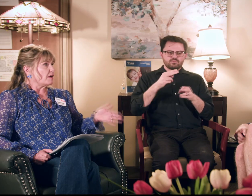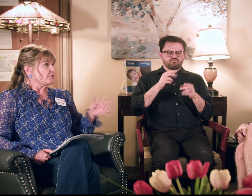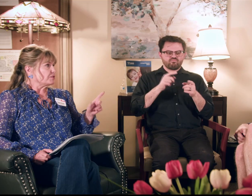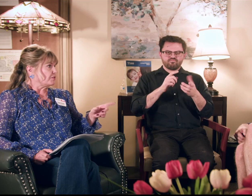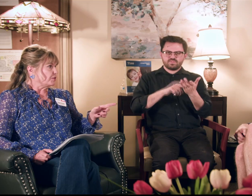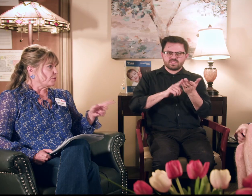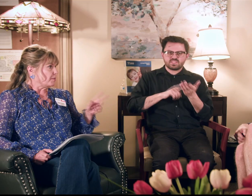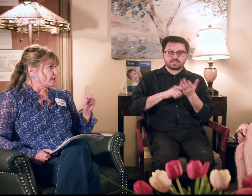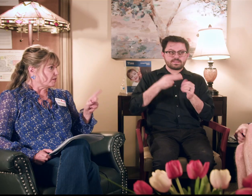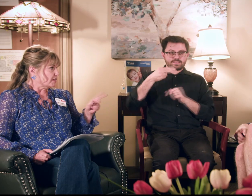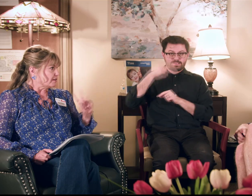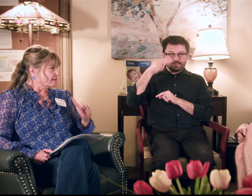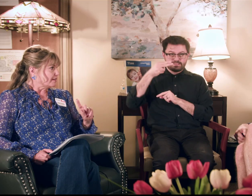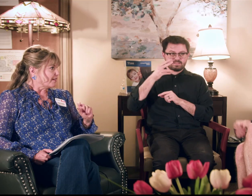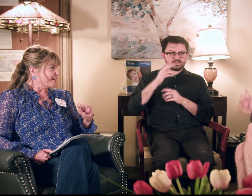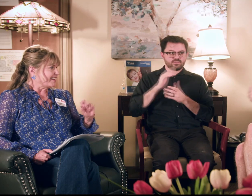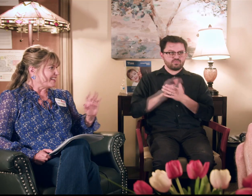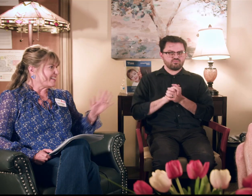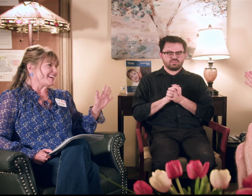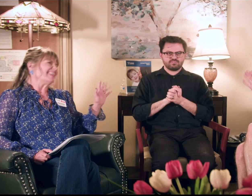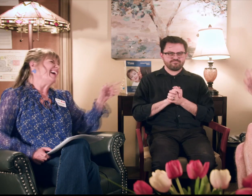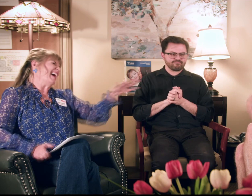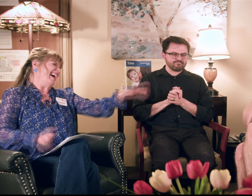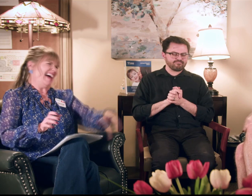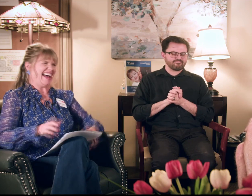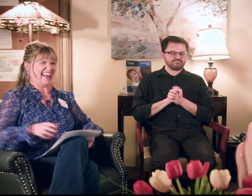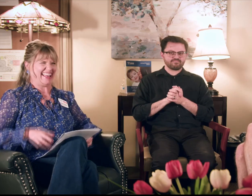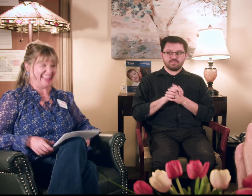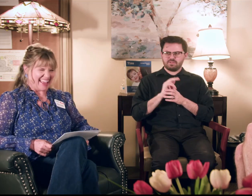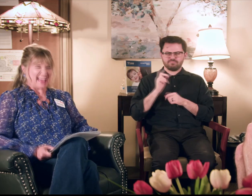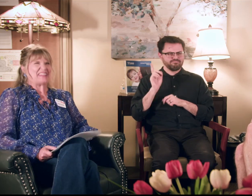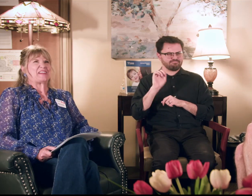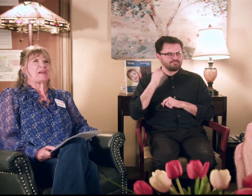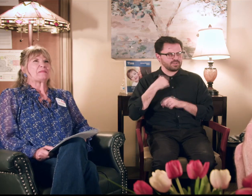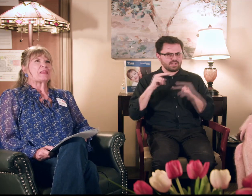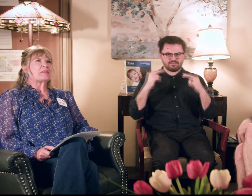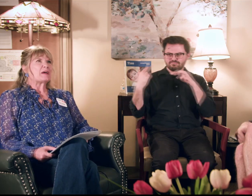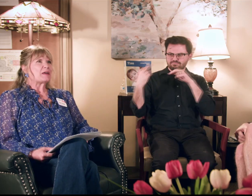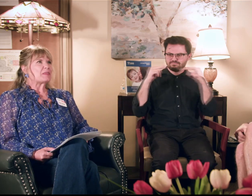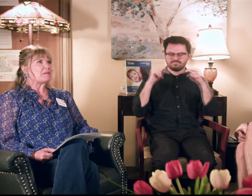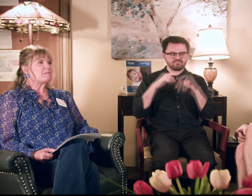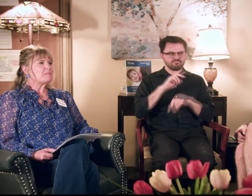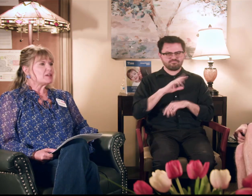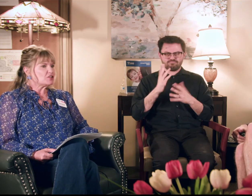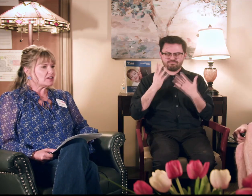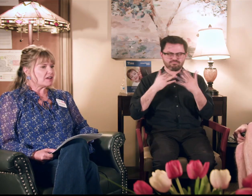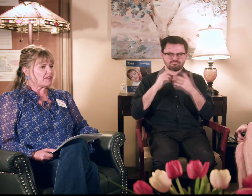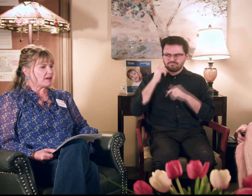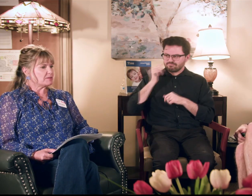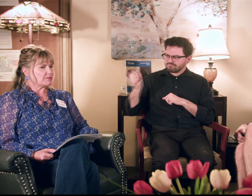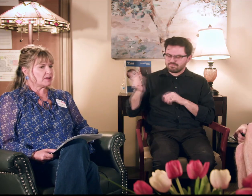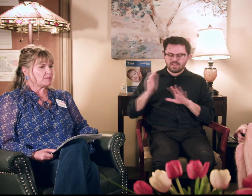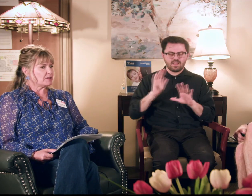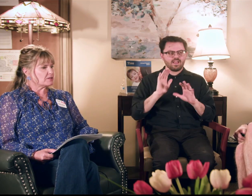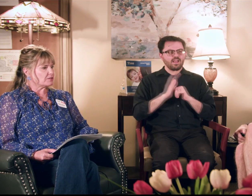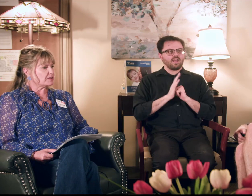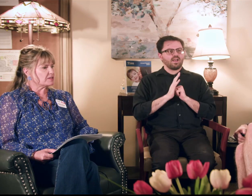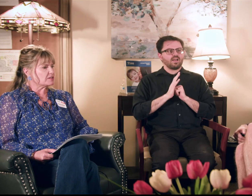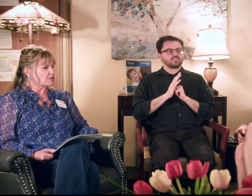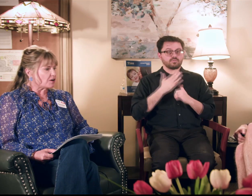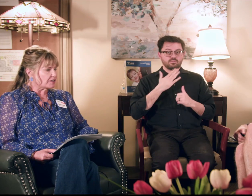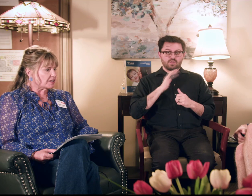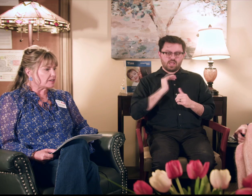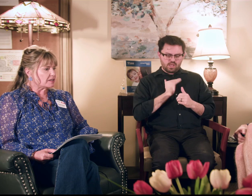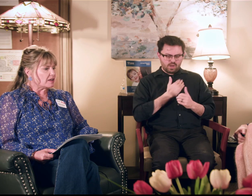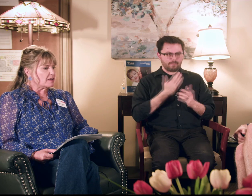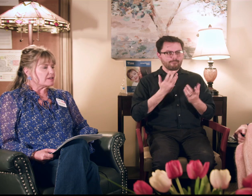quick. First of all, do you want me to look here or there? Wherever you want to look, you're good. No problem. The mission of House of Neighborly